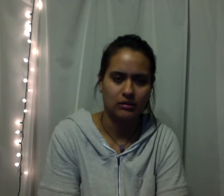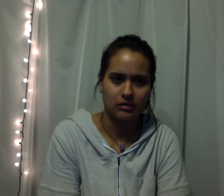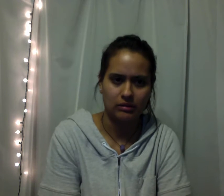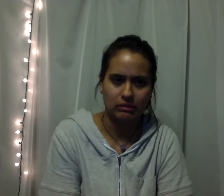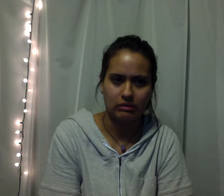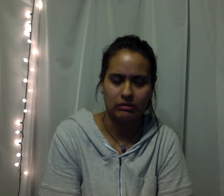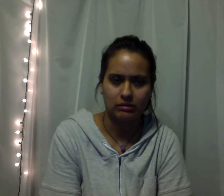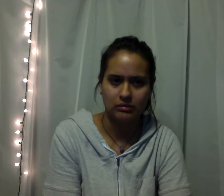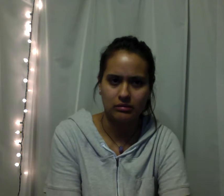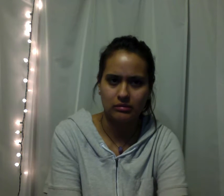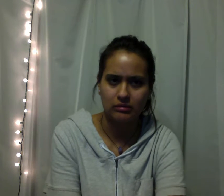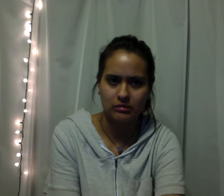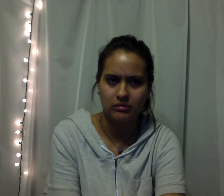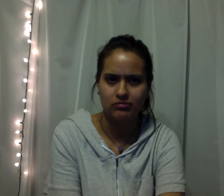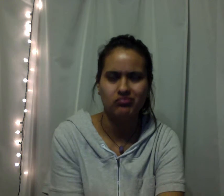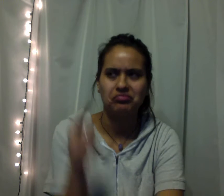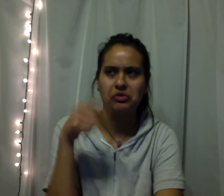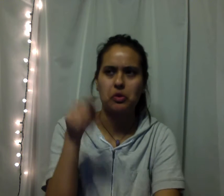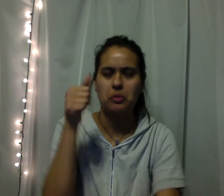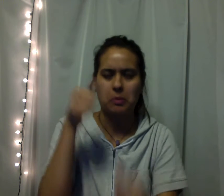Let me remember. Danny?